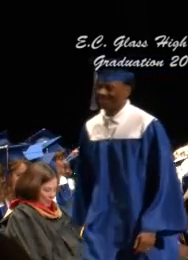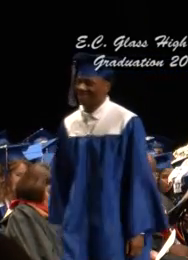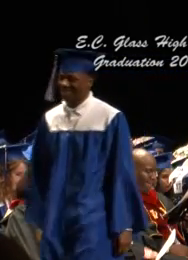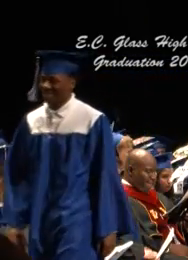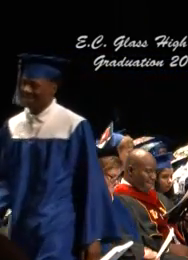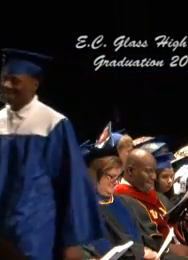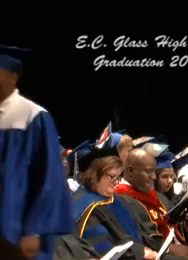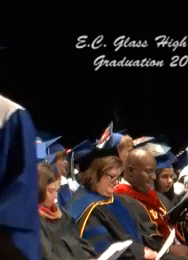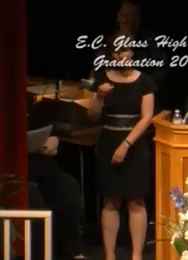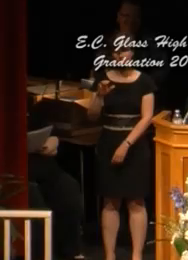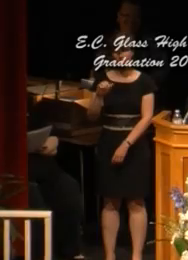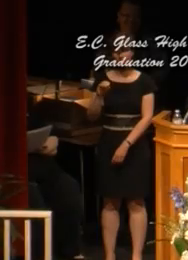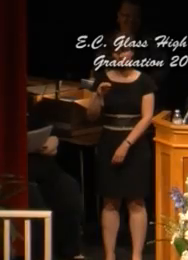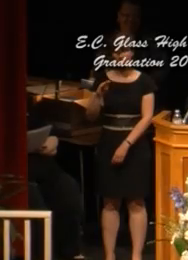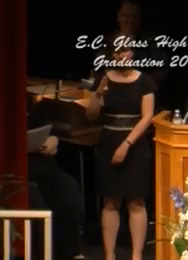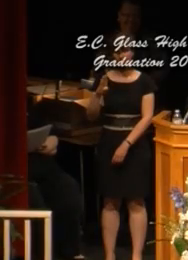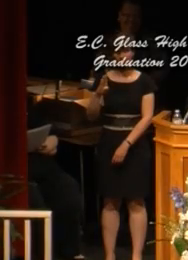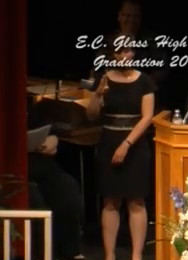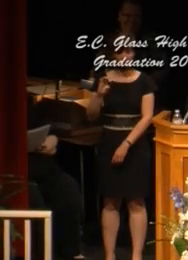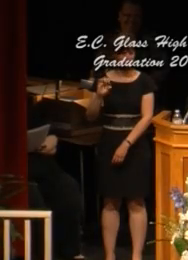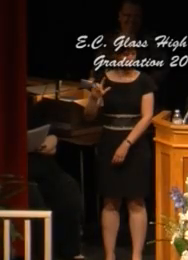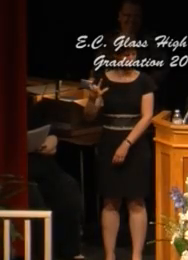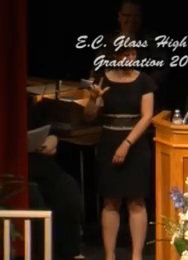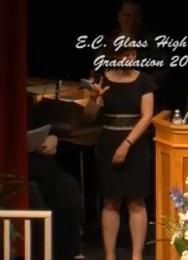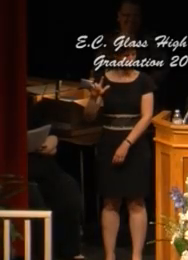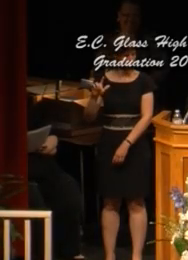Olivia Campbell Boyce.